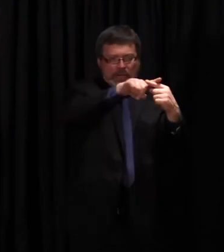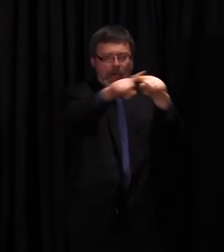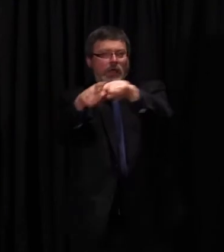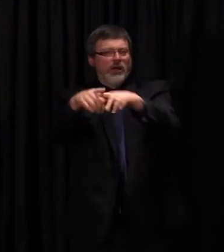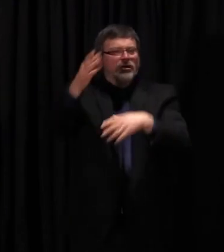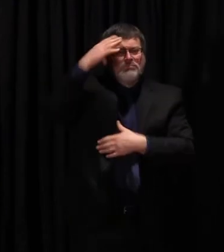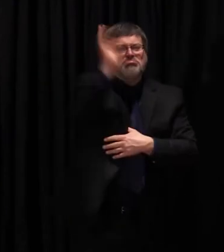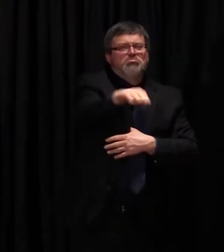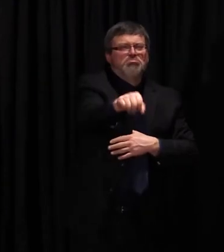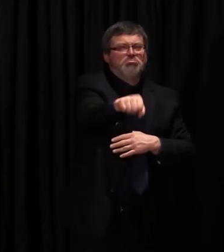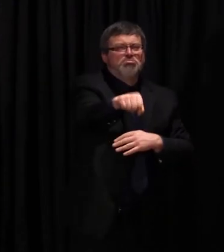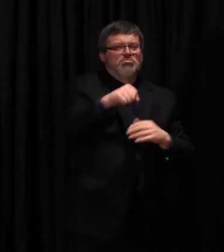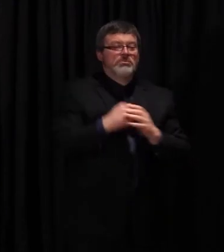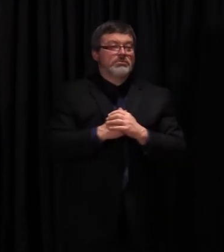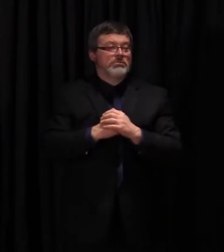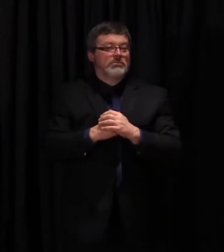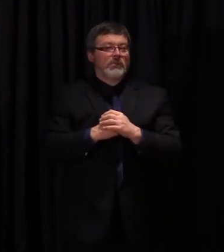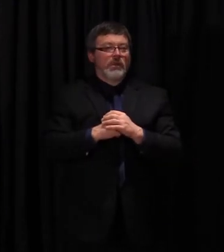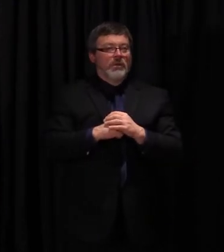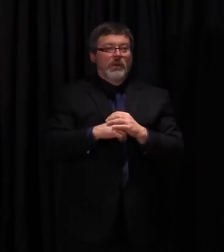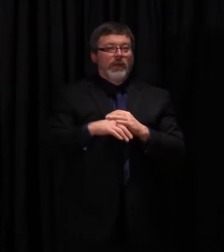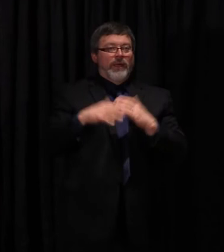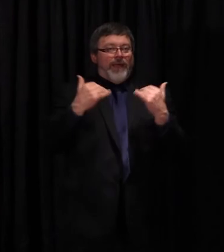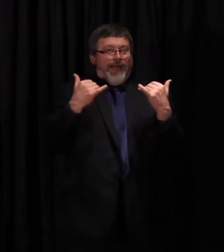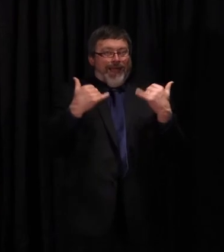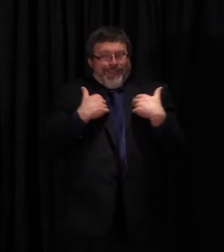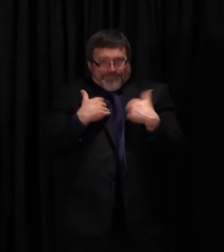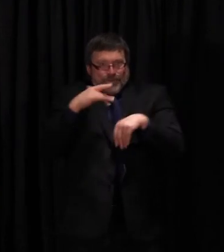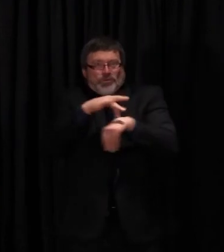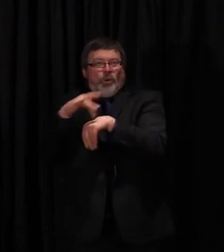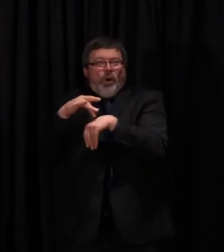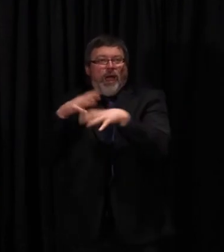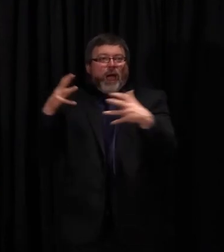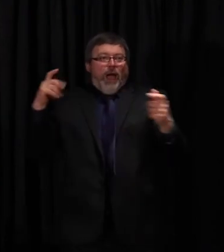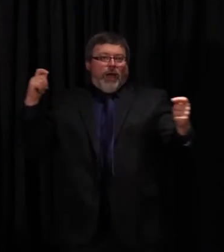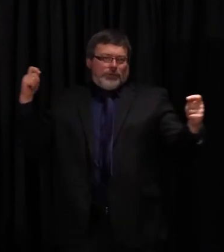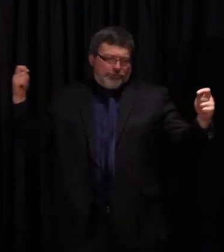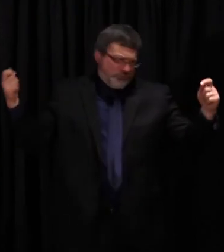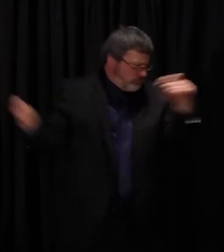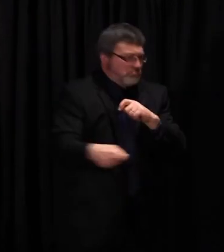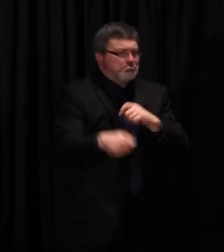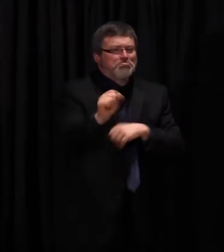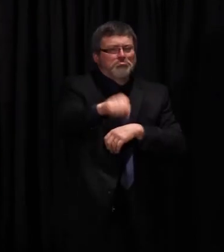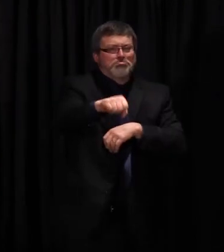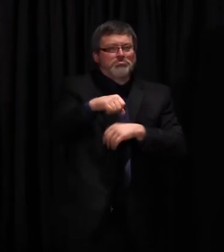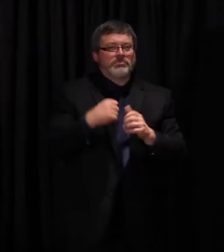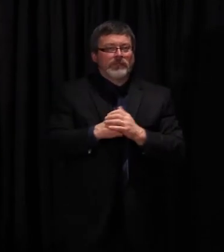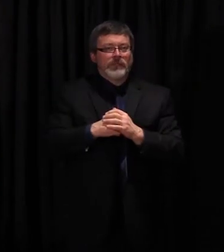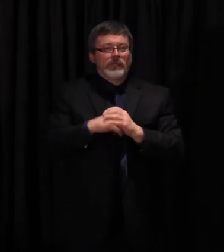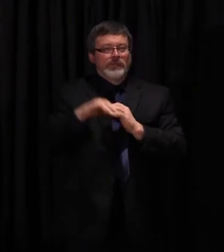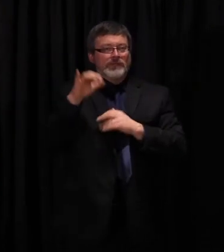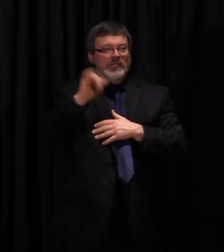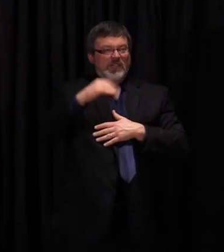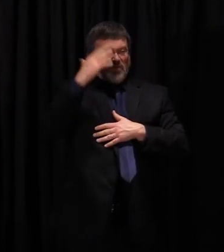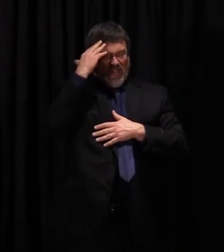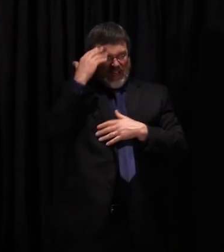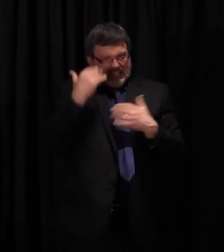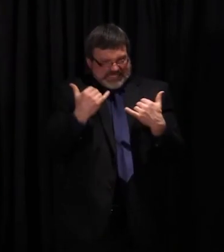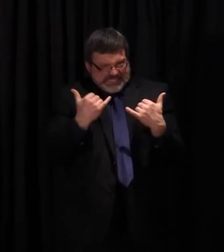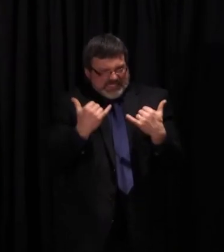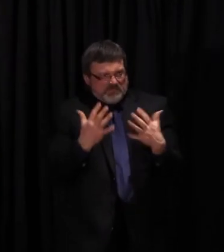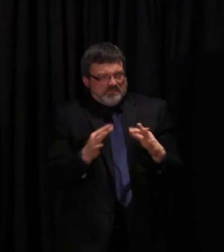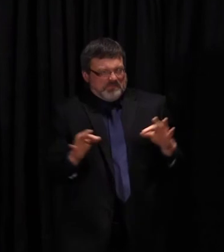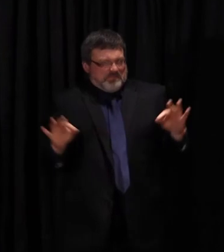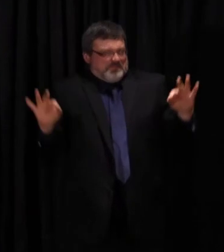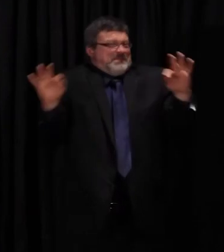But we now have the resources to make a big difference. And that's exactly why this is such a unique